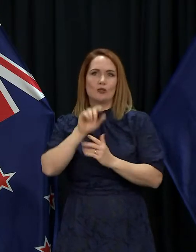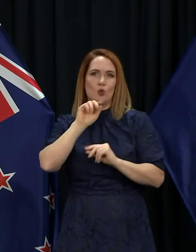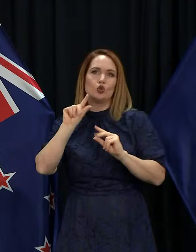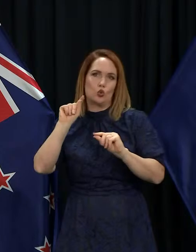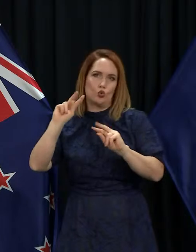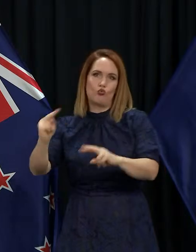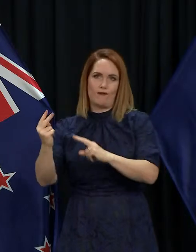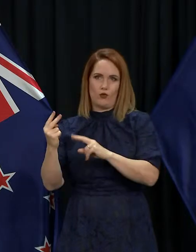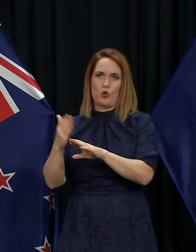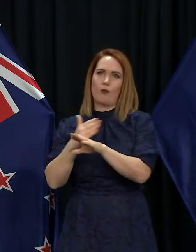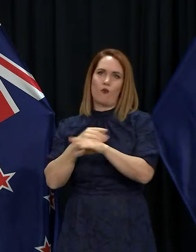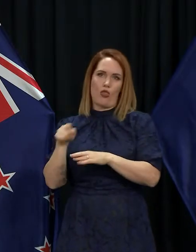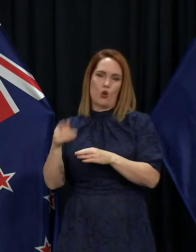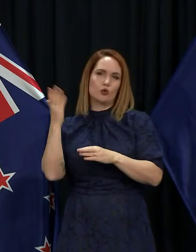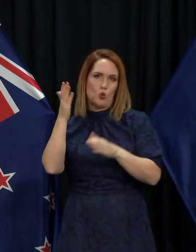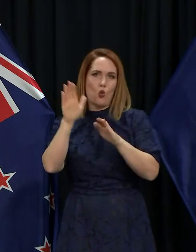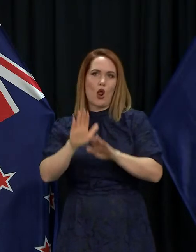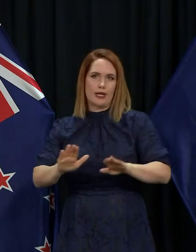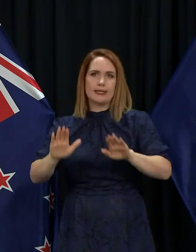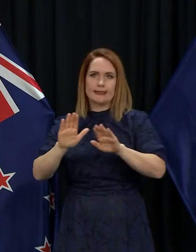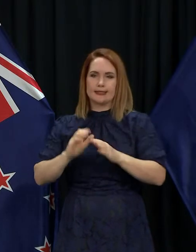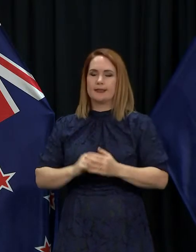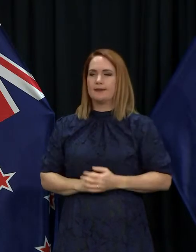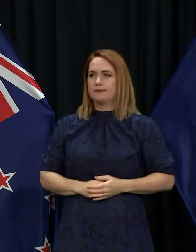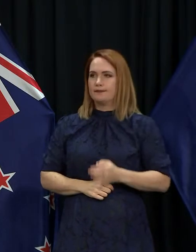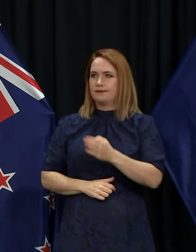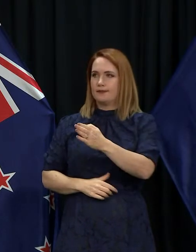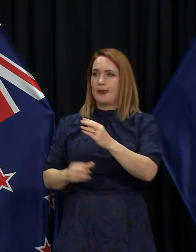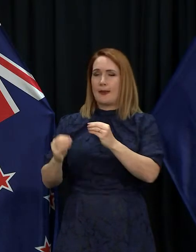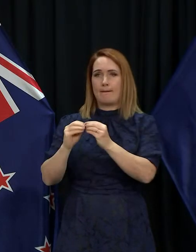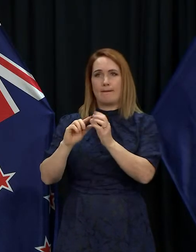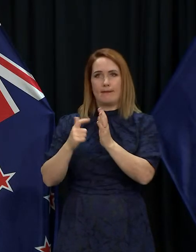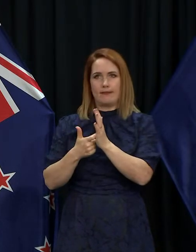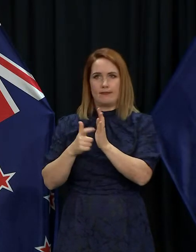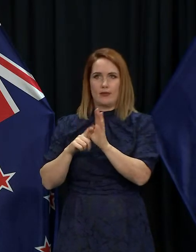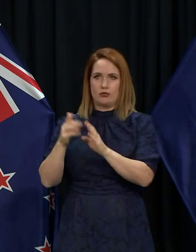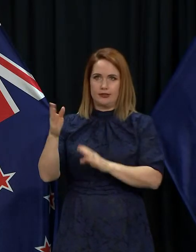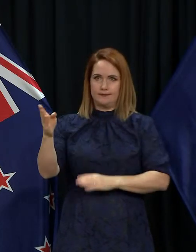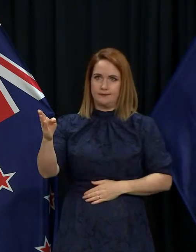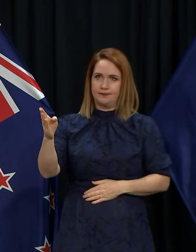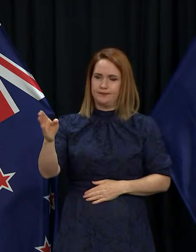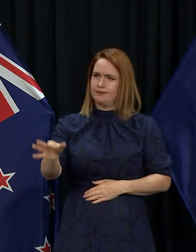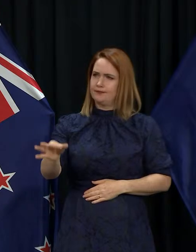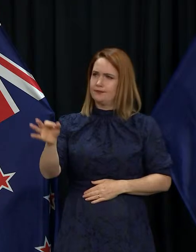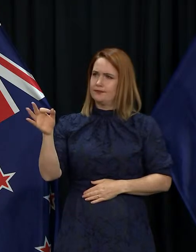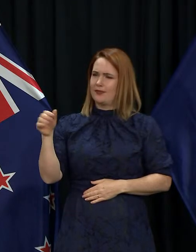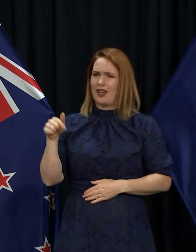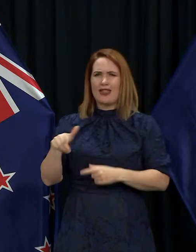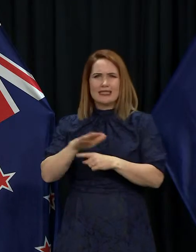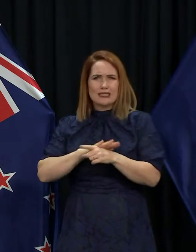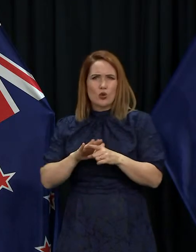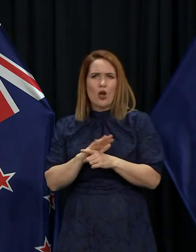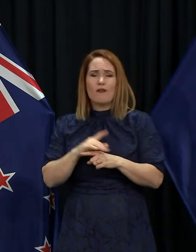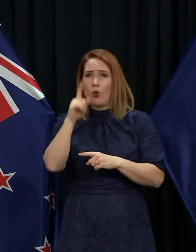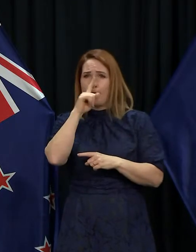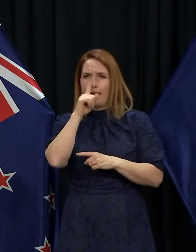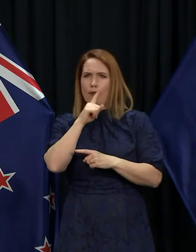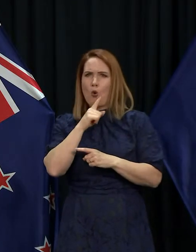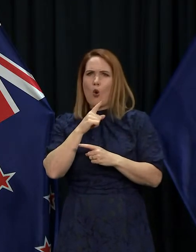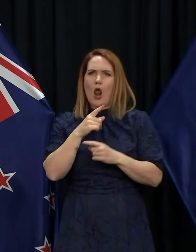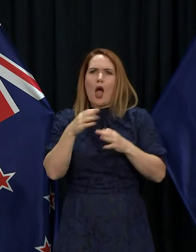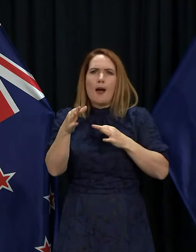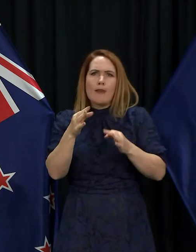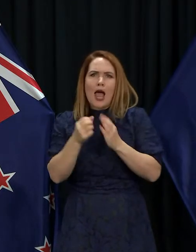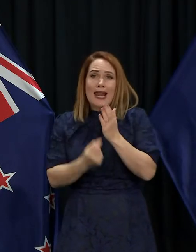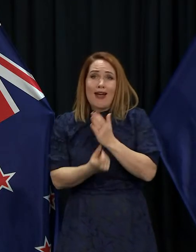is possible. Prime Minister, isn't this an impossible situation for people like event planners? When are you